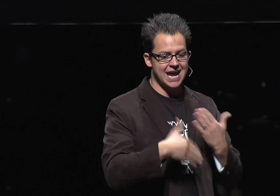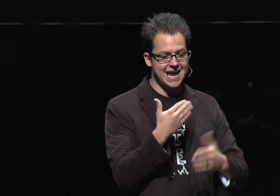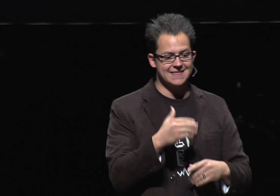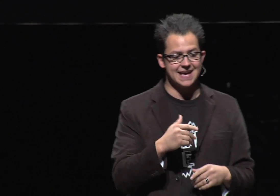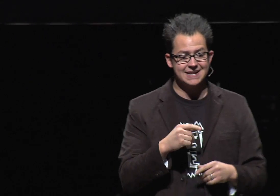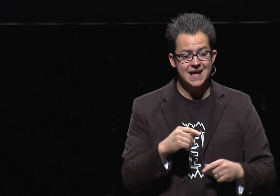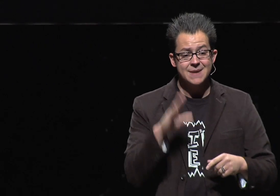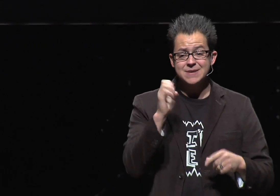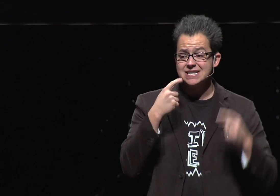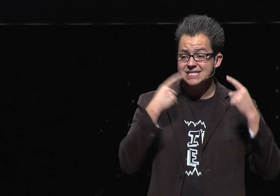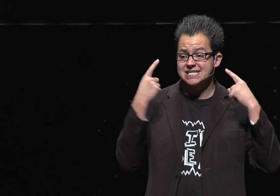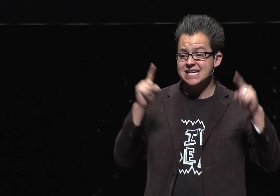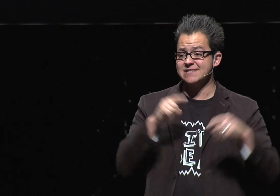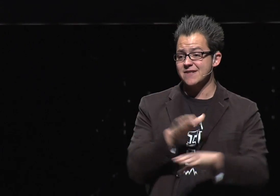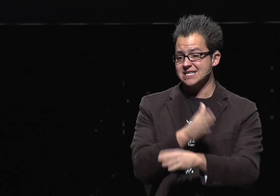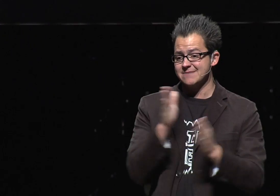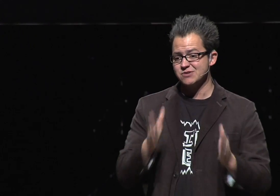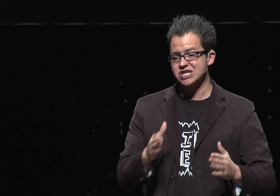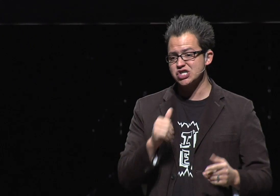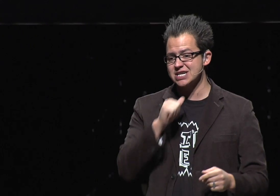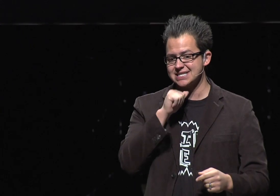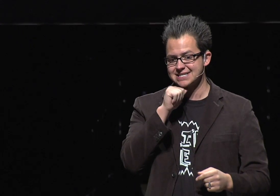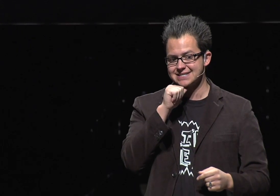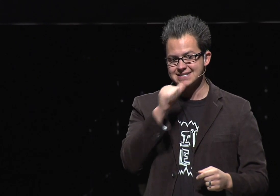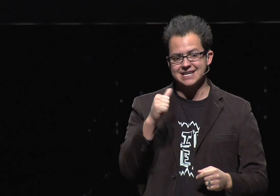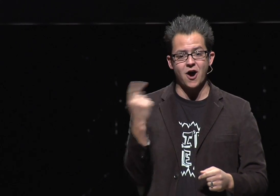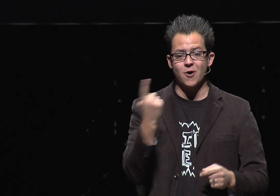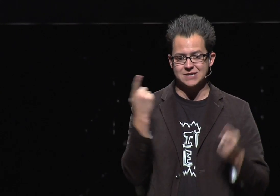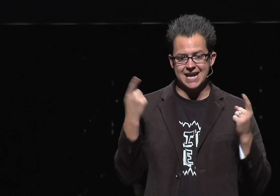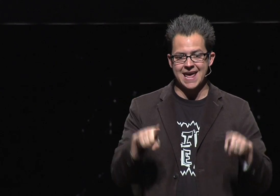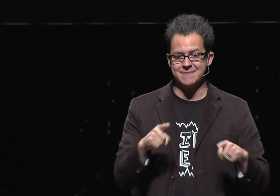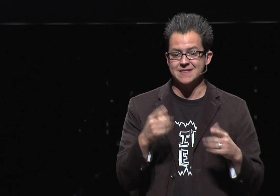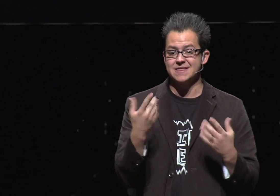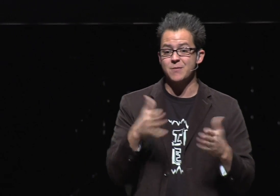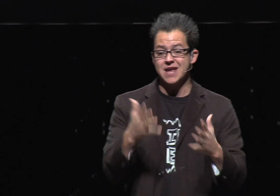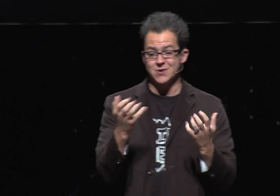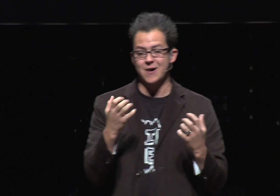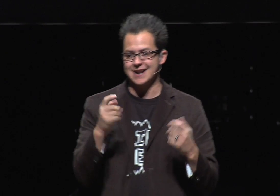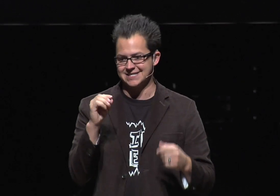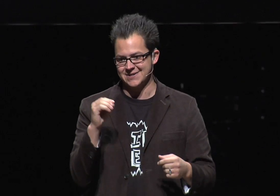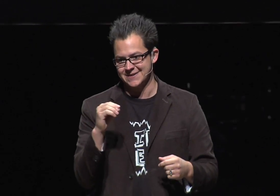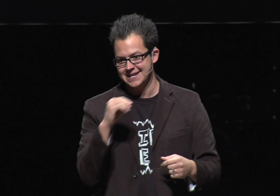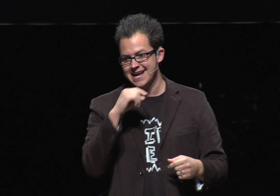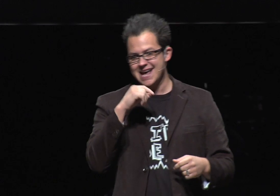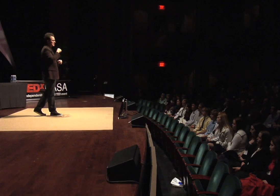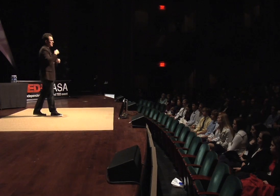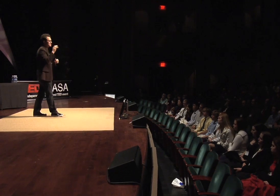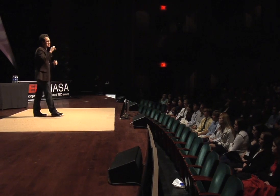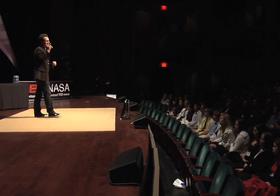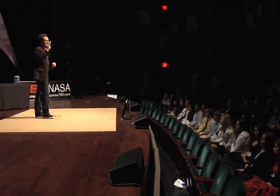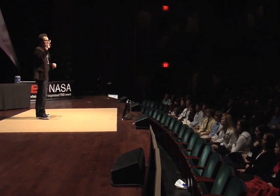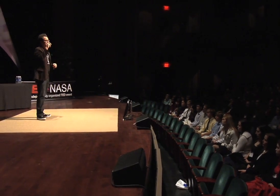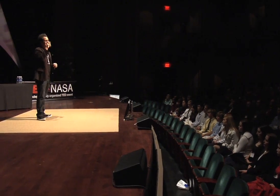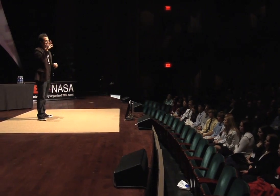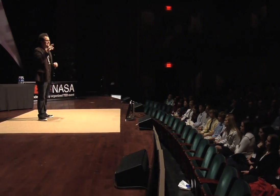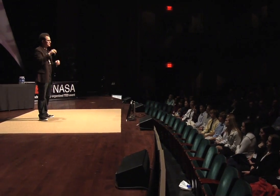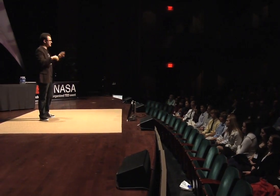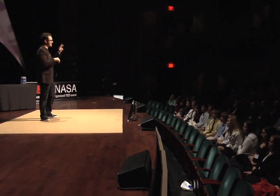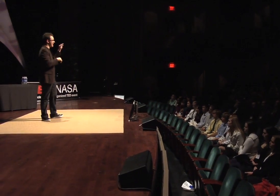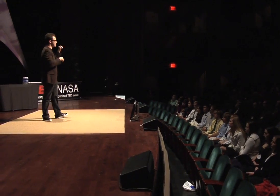firsthand that being successful as a musician doesn't always happen the way you want it to, you know, to be like the Bob Segers and the